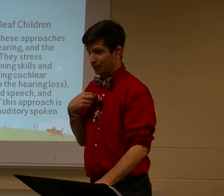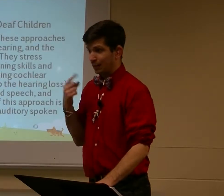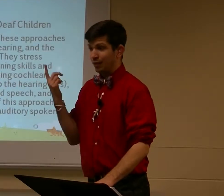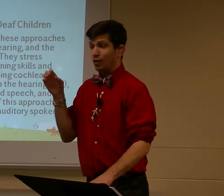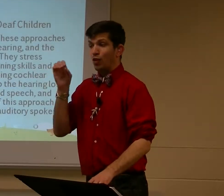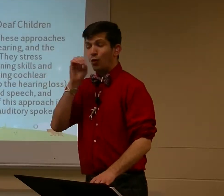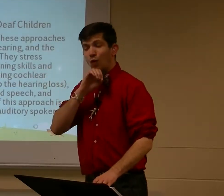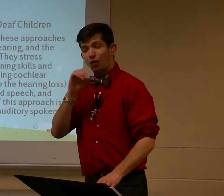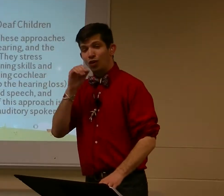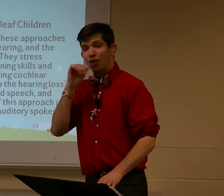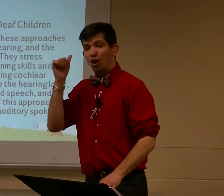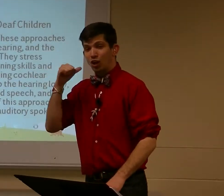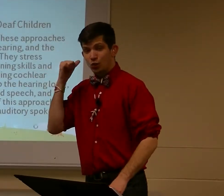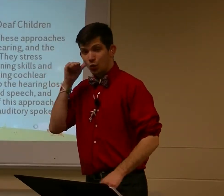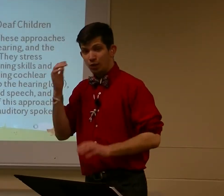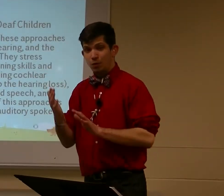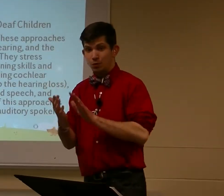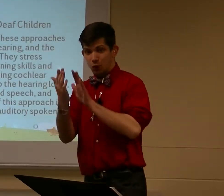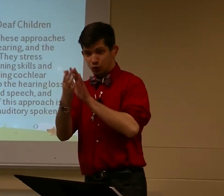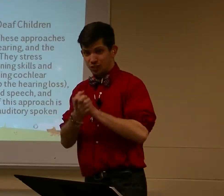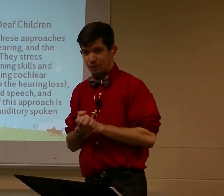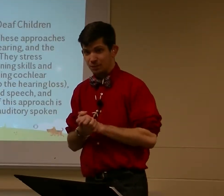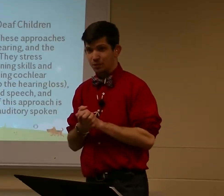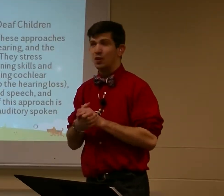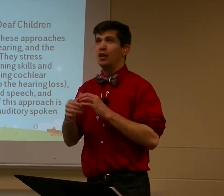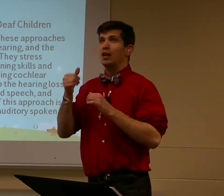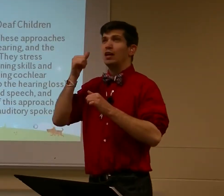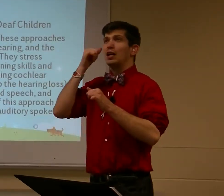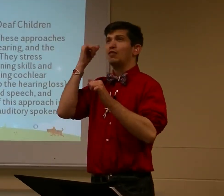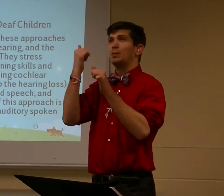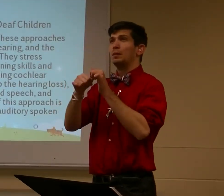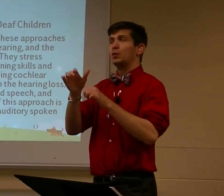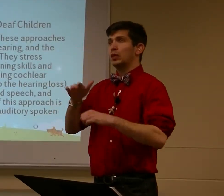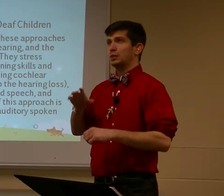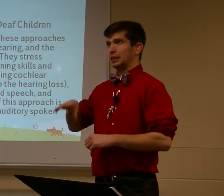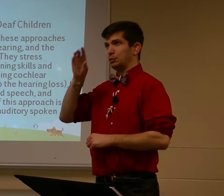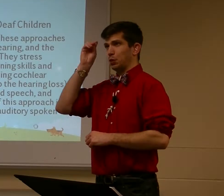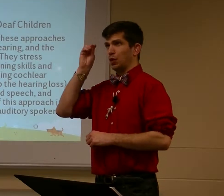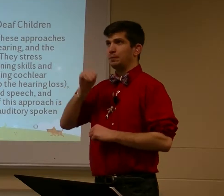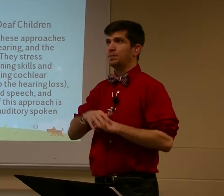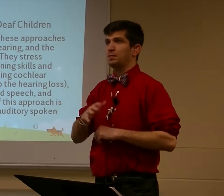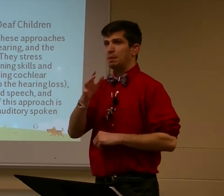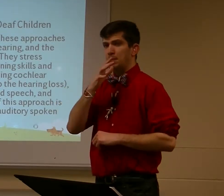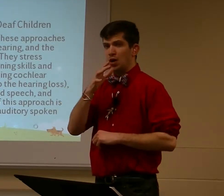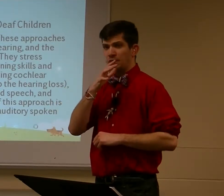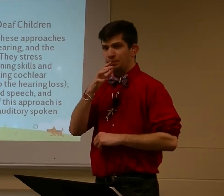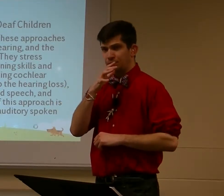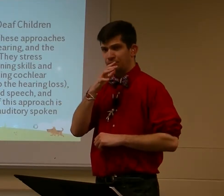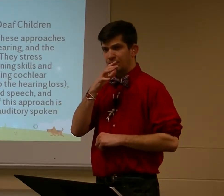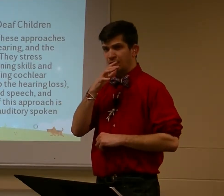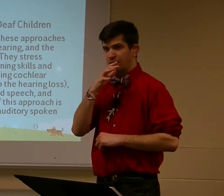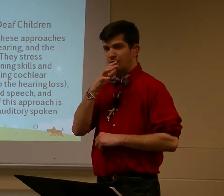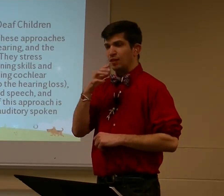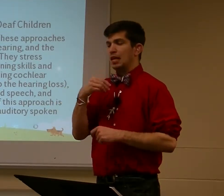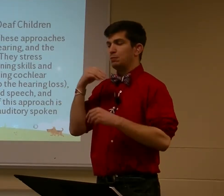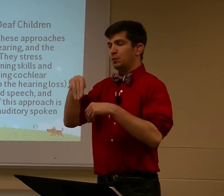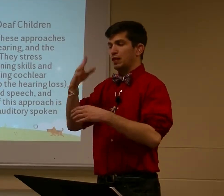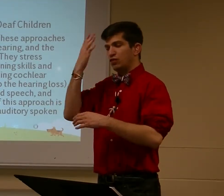Oral auditory approaches. I remember when I was a little boy, the mom had put me in front of